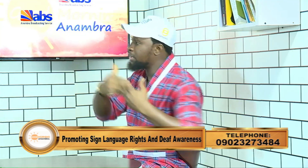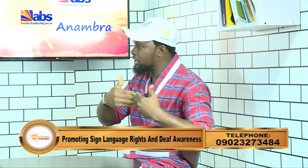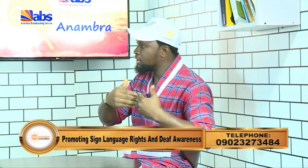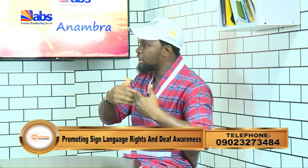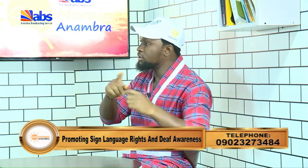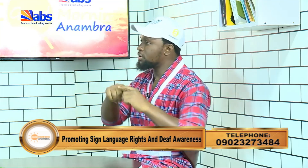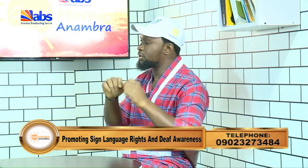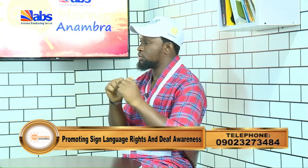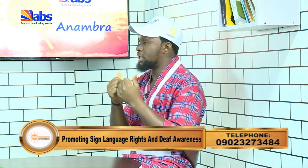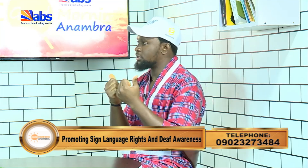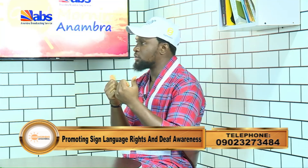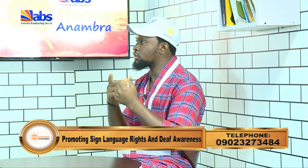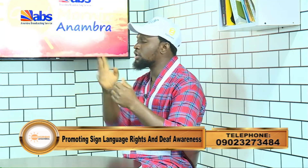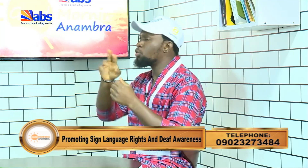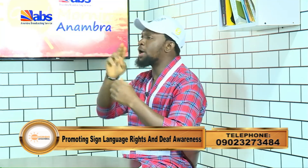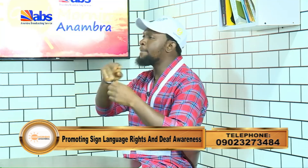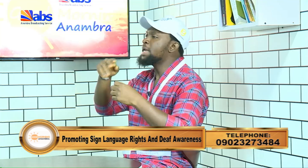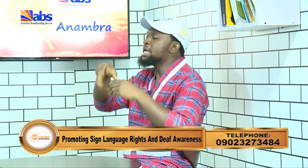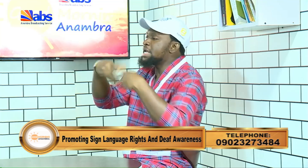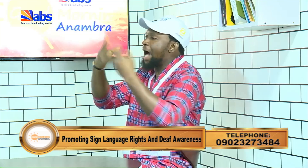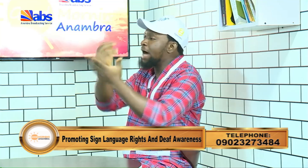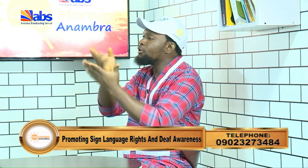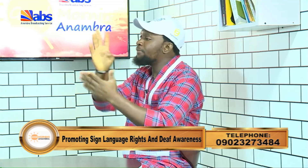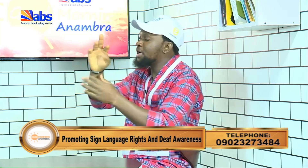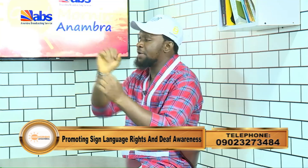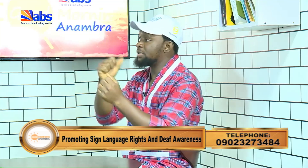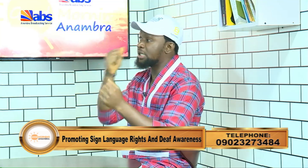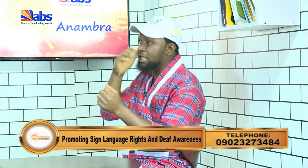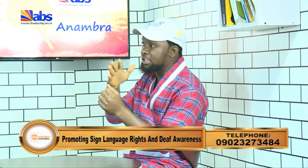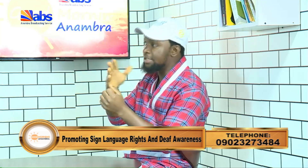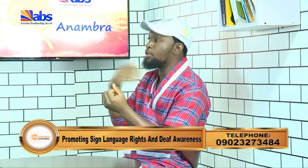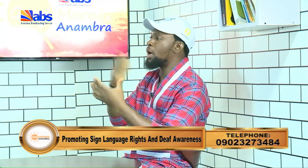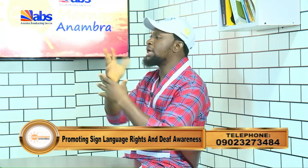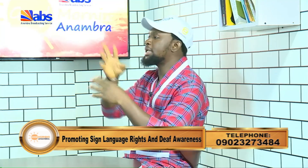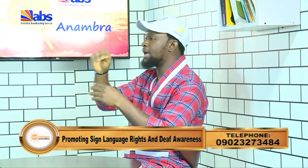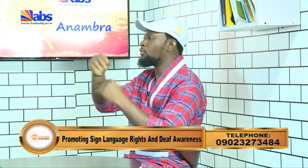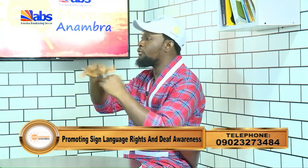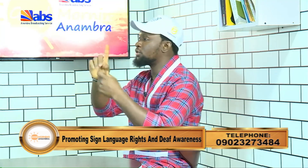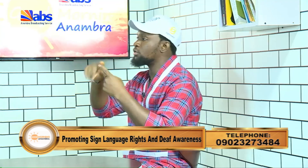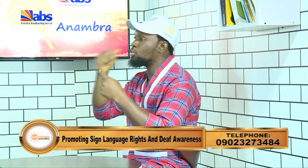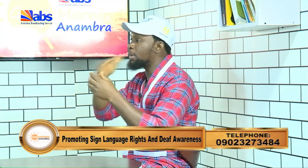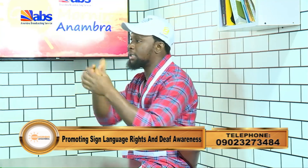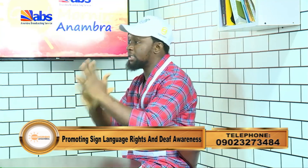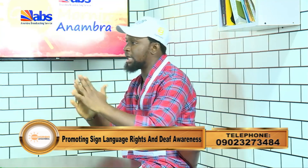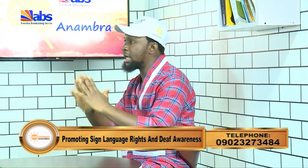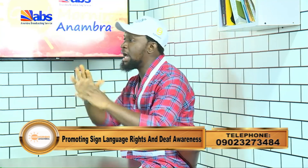them into our association. They will now hand over. If it's a lady, we'll hand them over